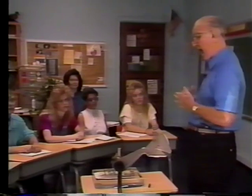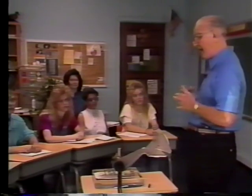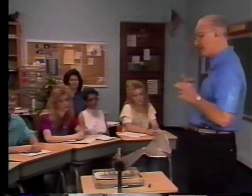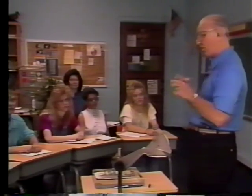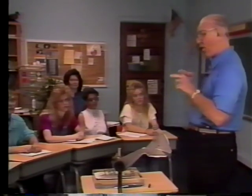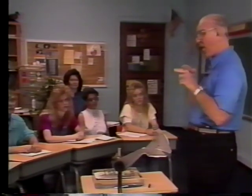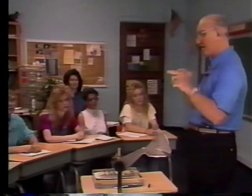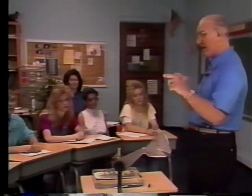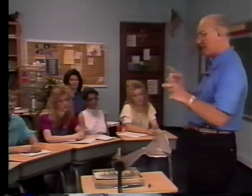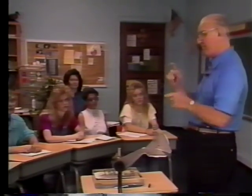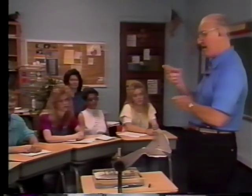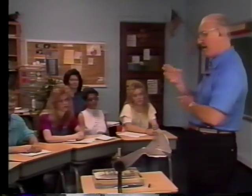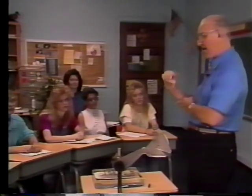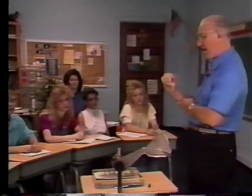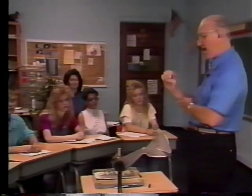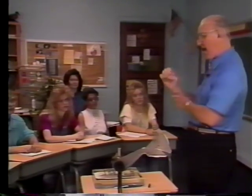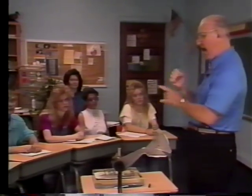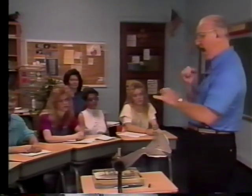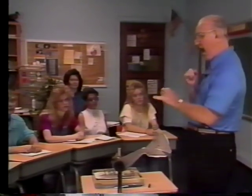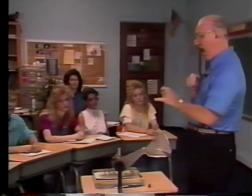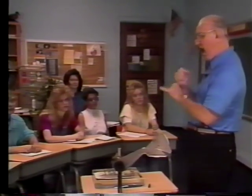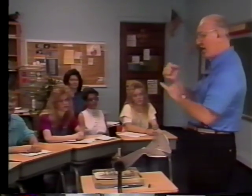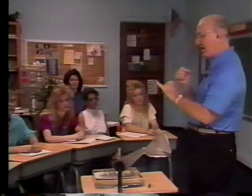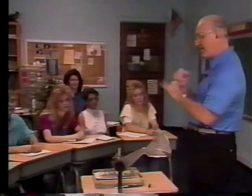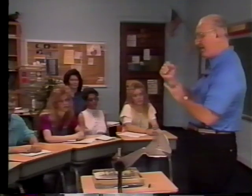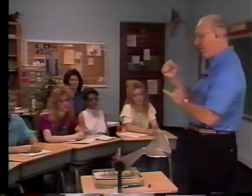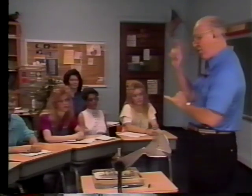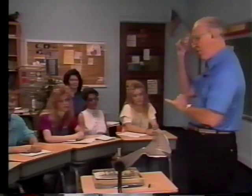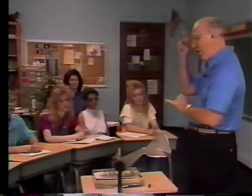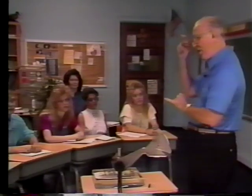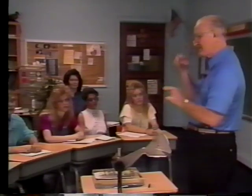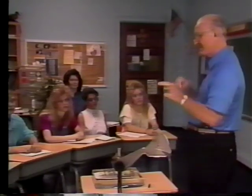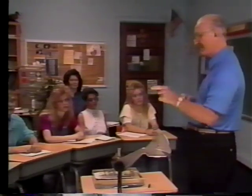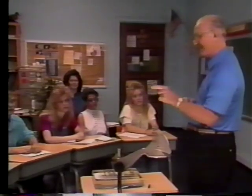writers called him the Iron Horse.